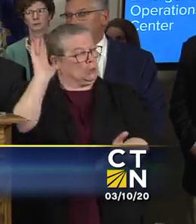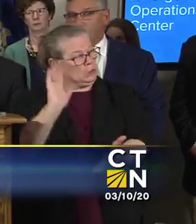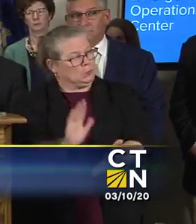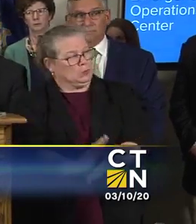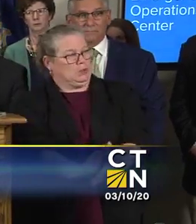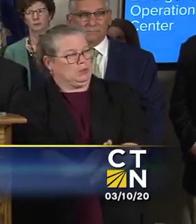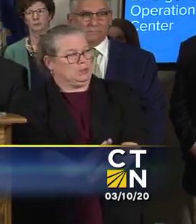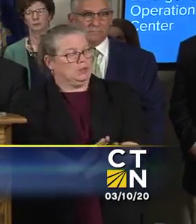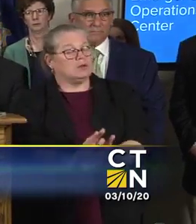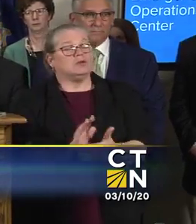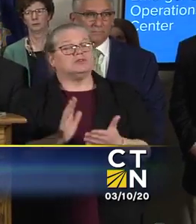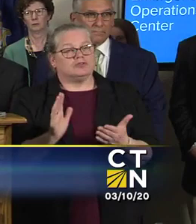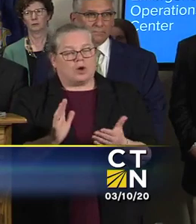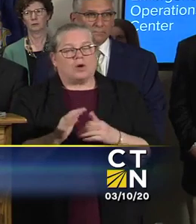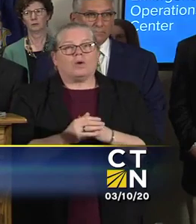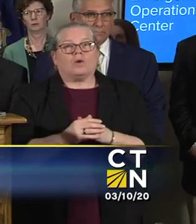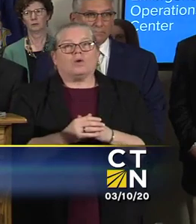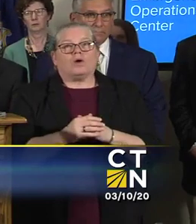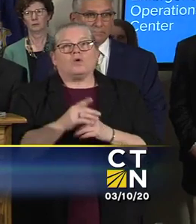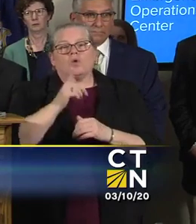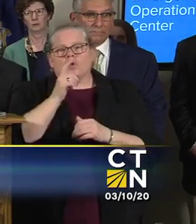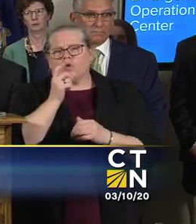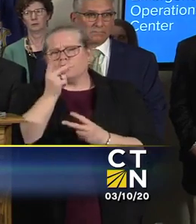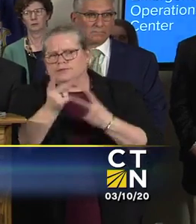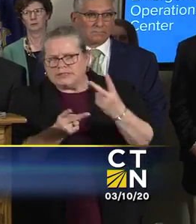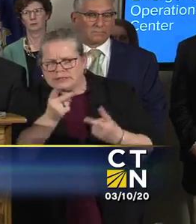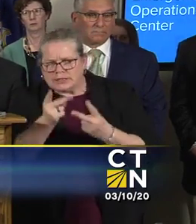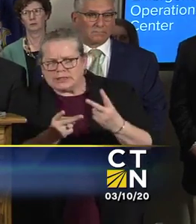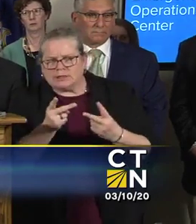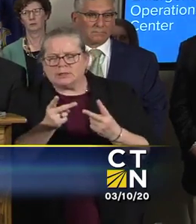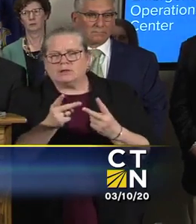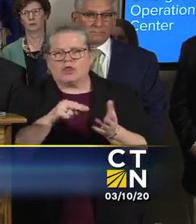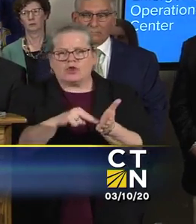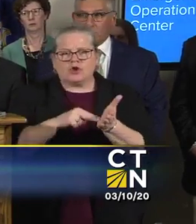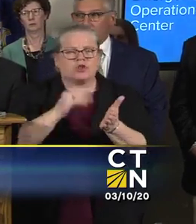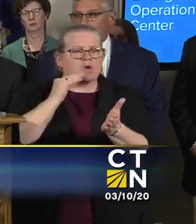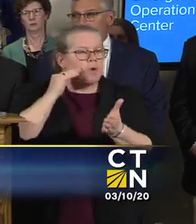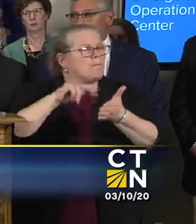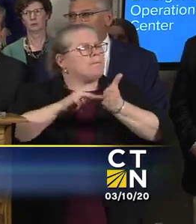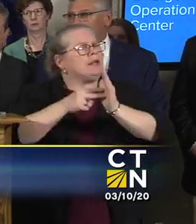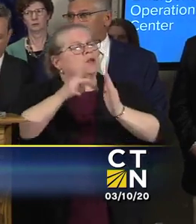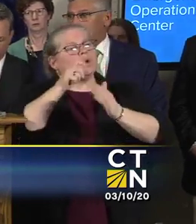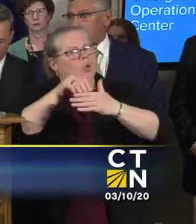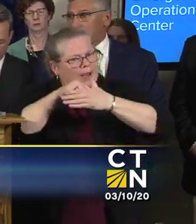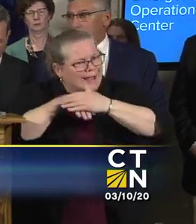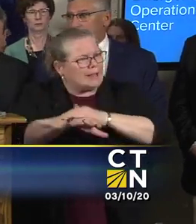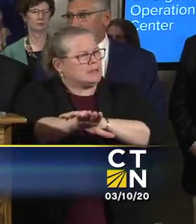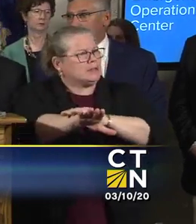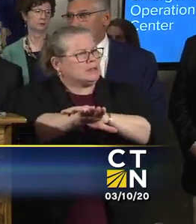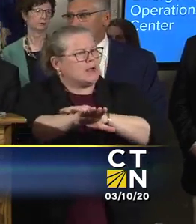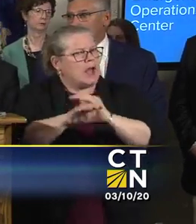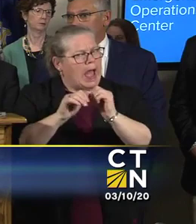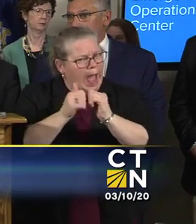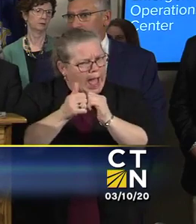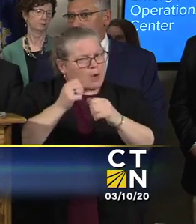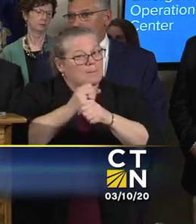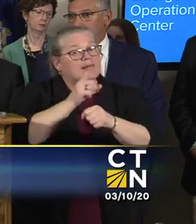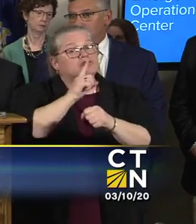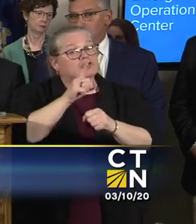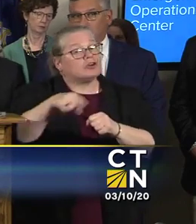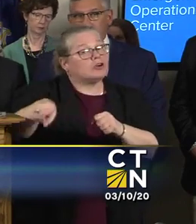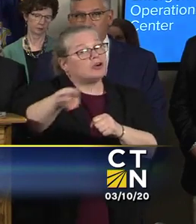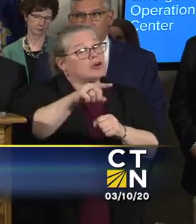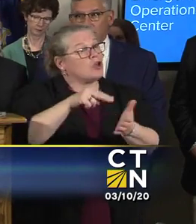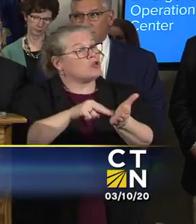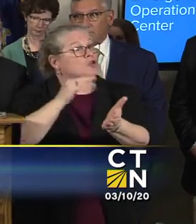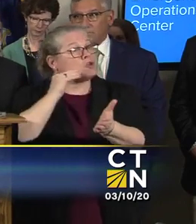the comment will be that we look at who's visiting in terms of who's going in and how we continue to keep them safe. So we're